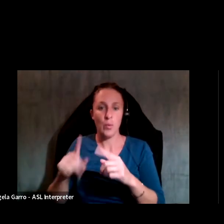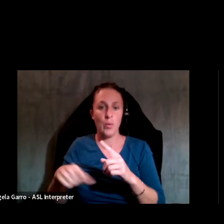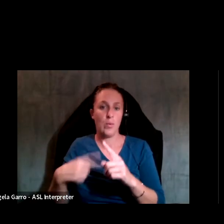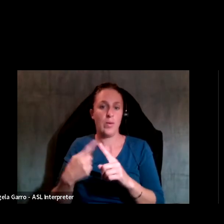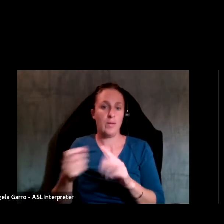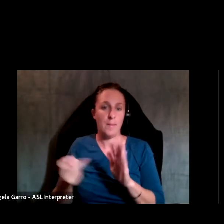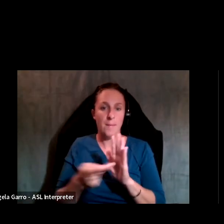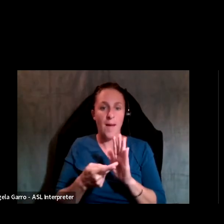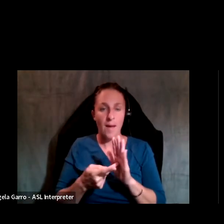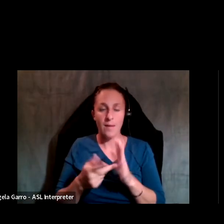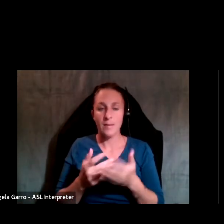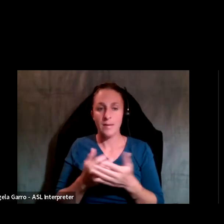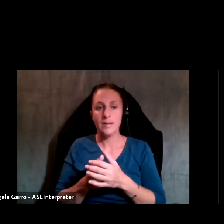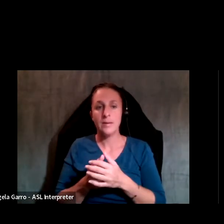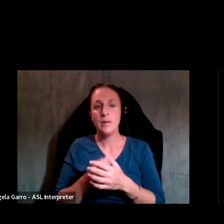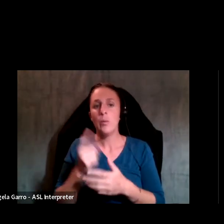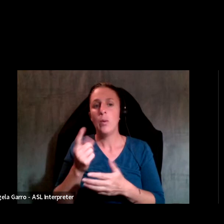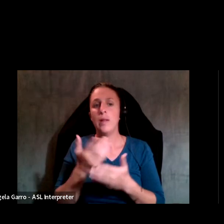of